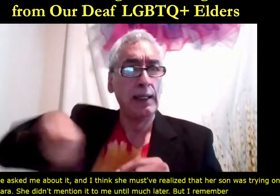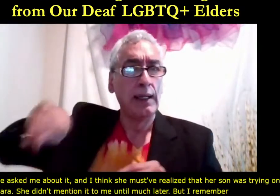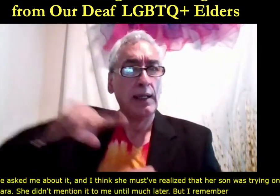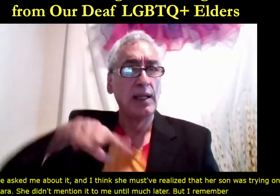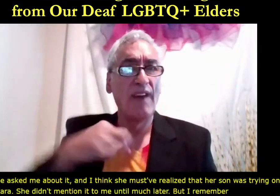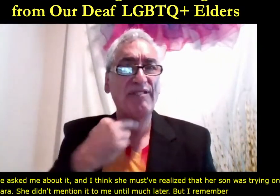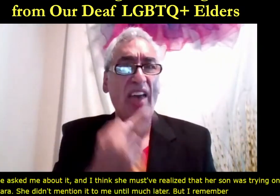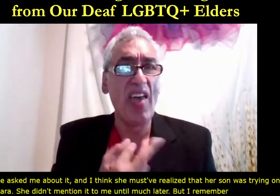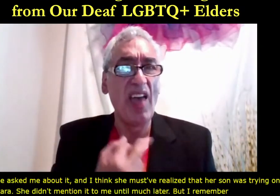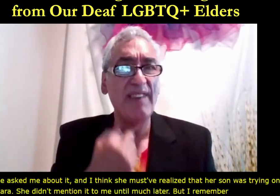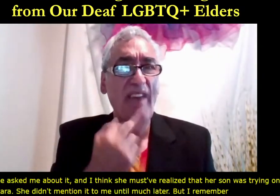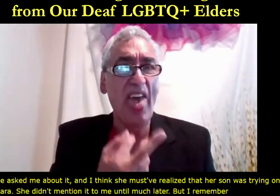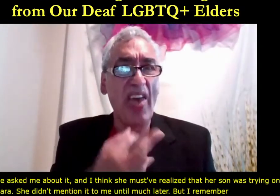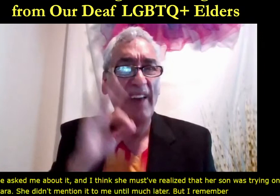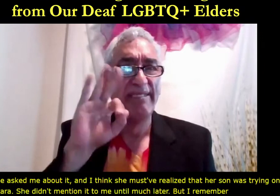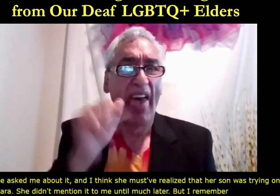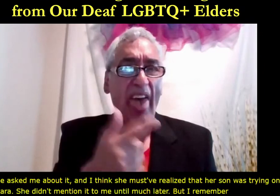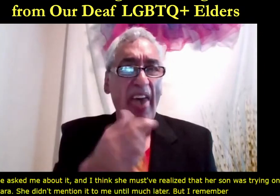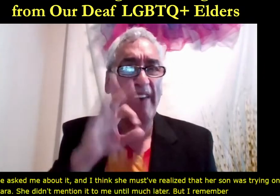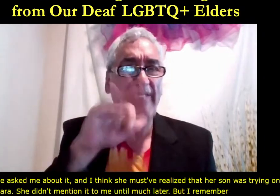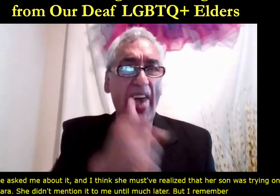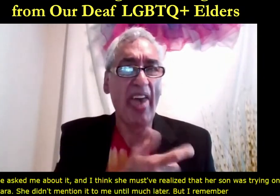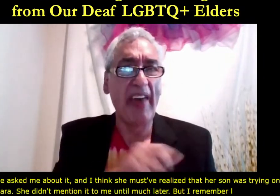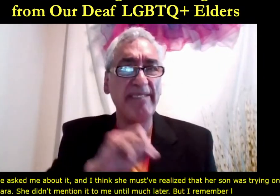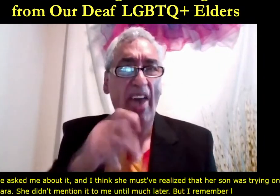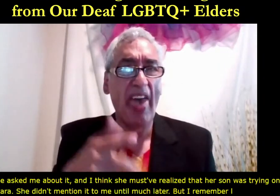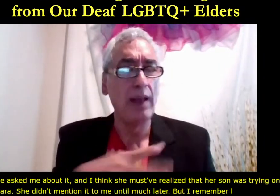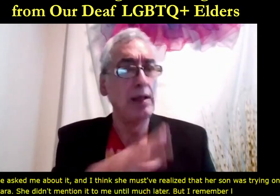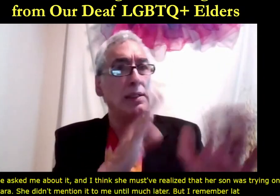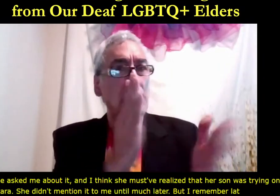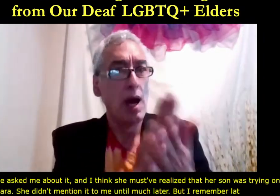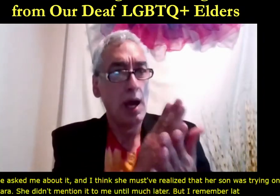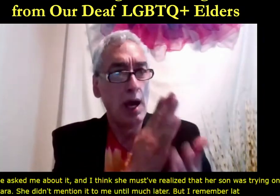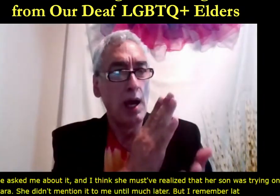things like don't she was called my friends fag and i was like don't do that